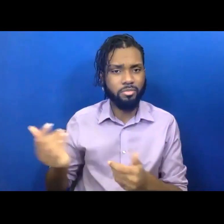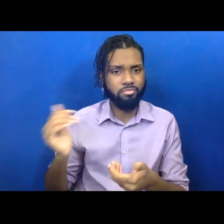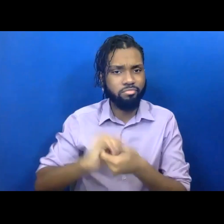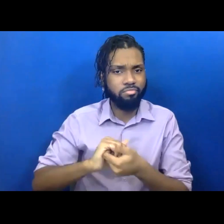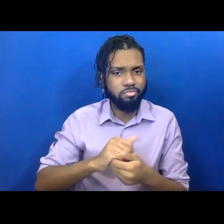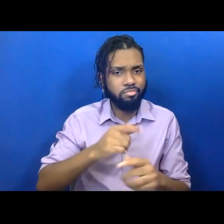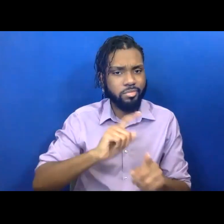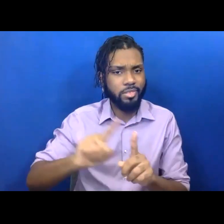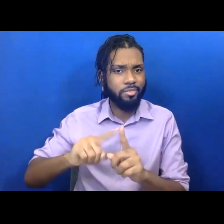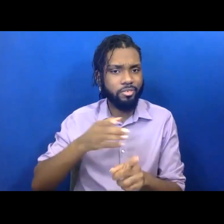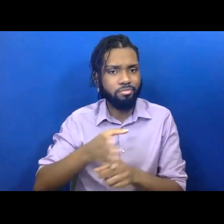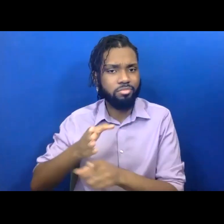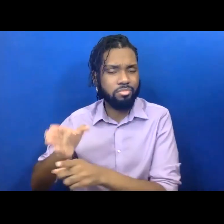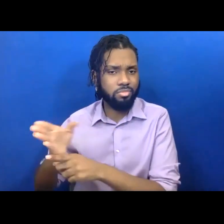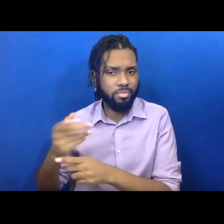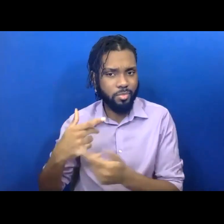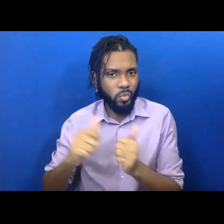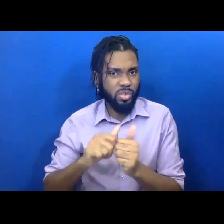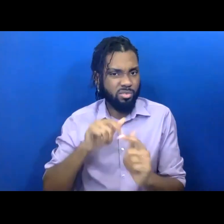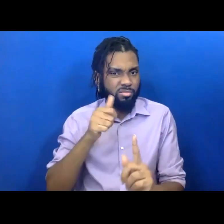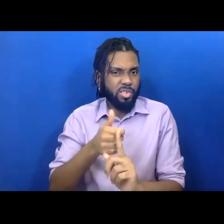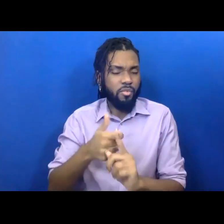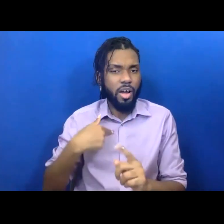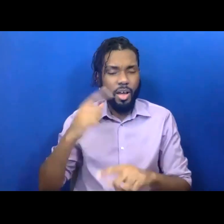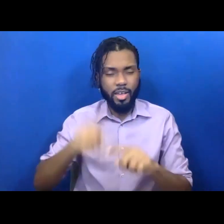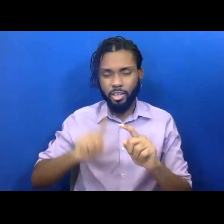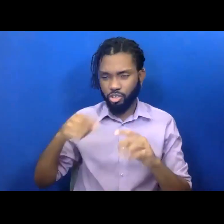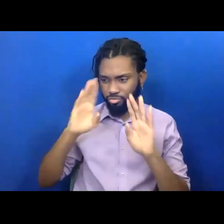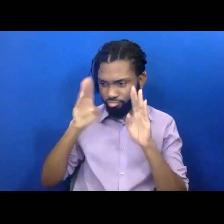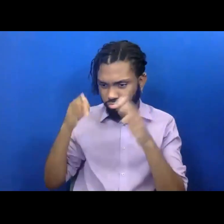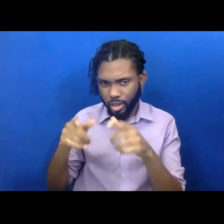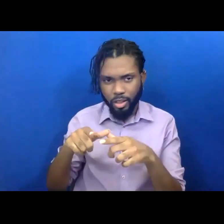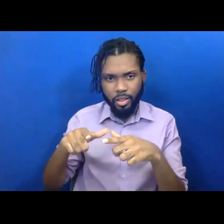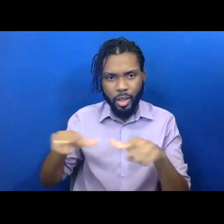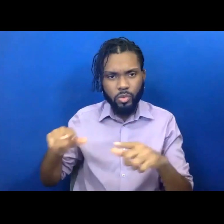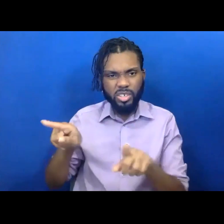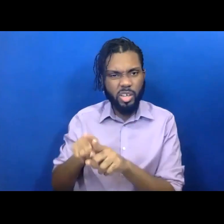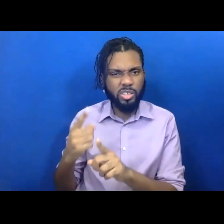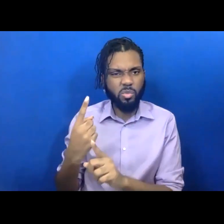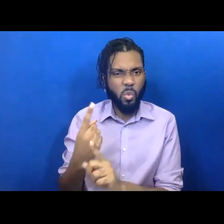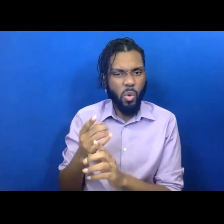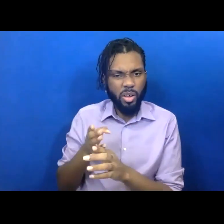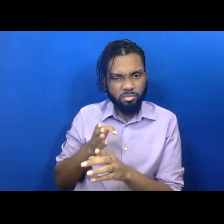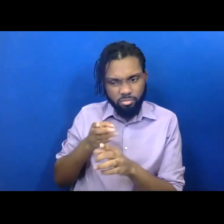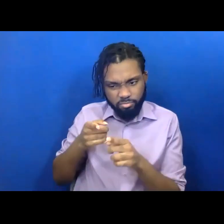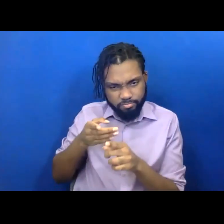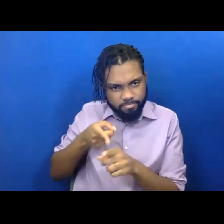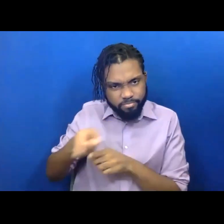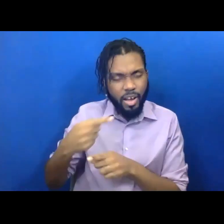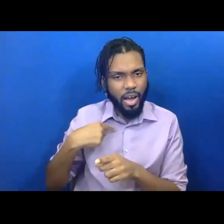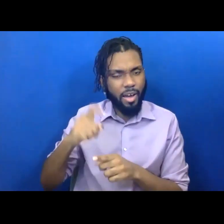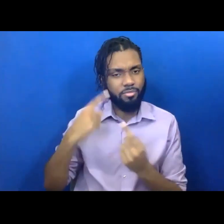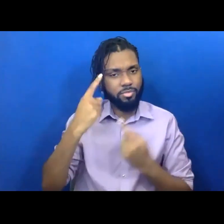definition. I can't sort of consider language in some sort of a narrow context. I have to consider all of these things all at the same